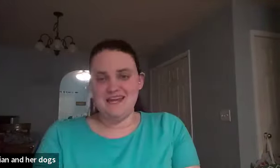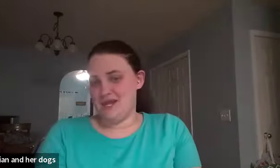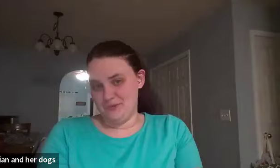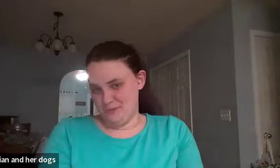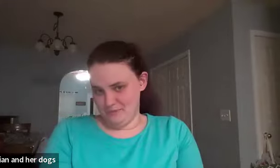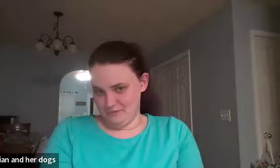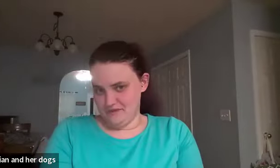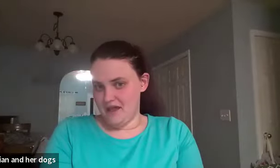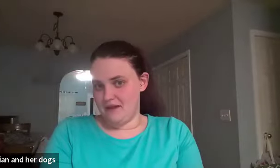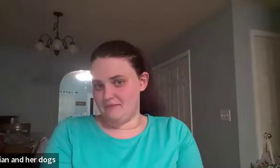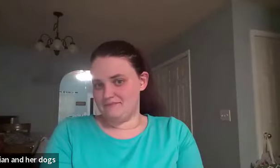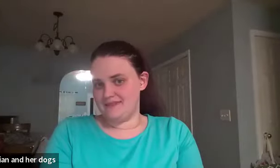Okay, no.